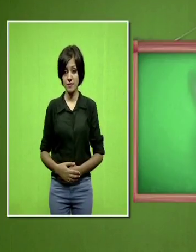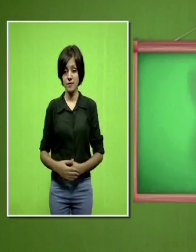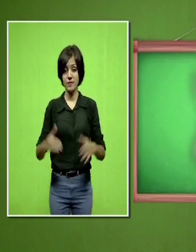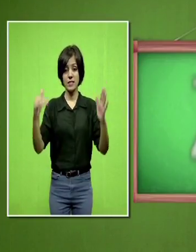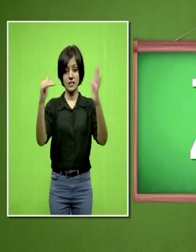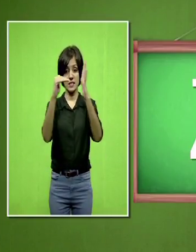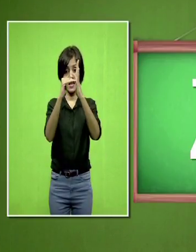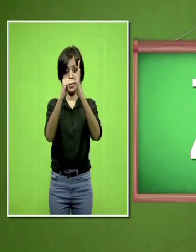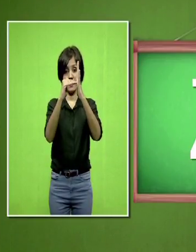Z.